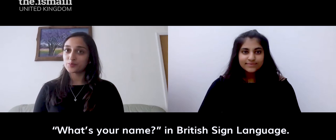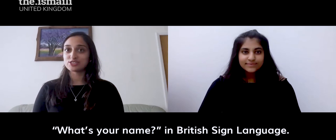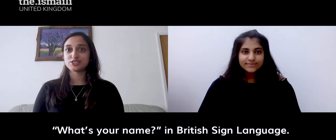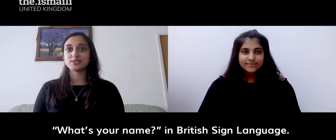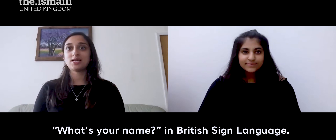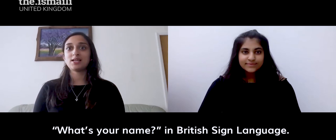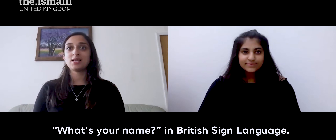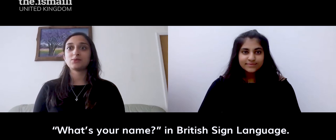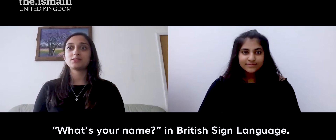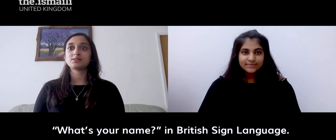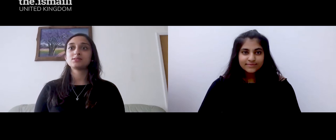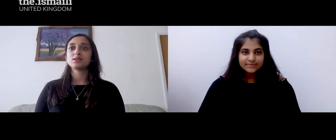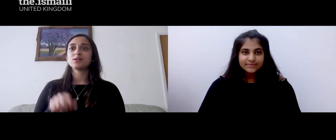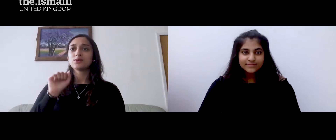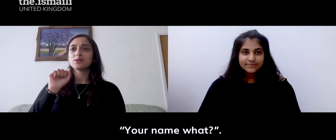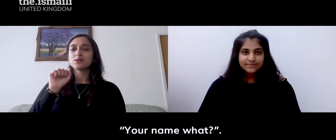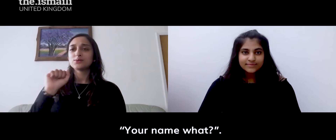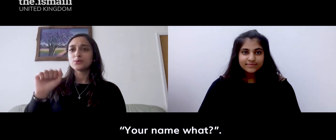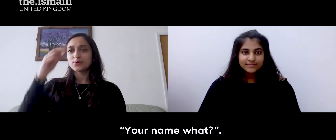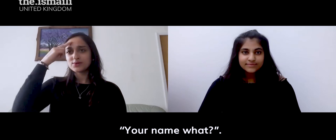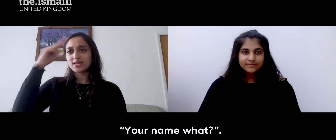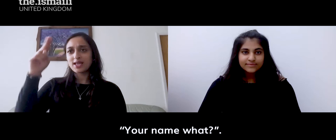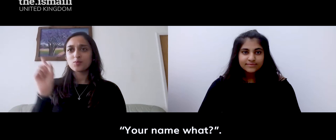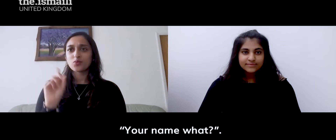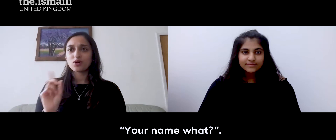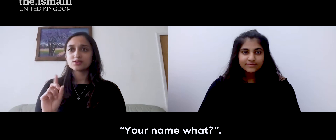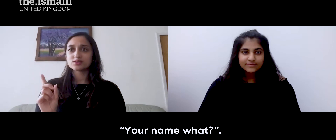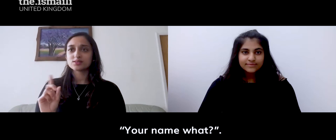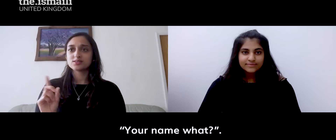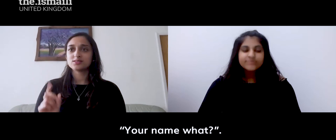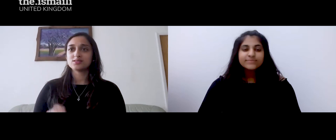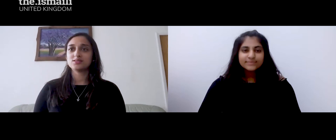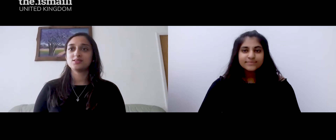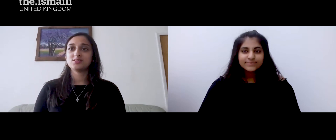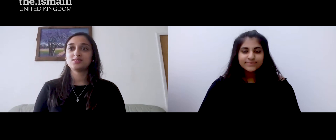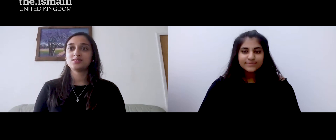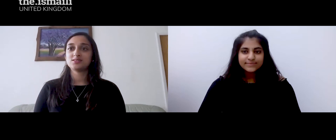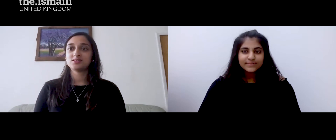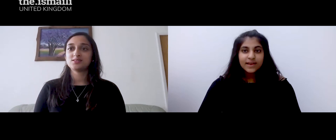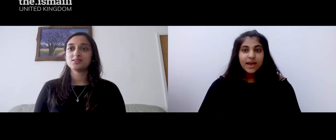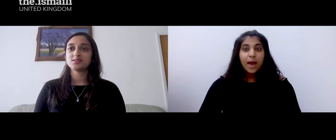in British language. Your name what?